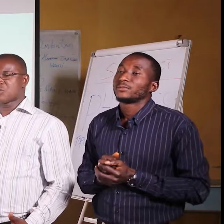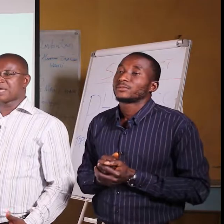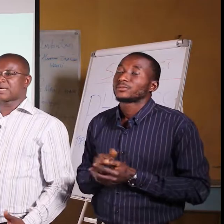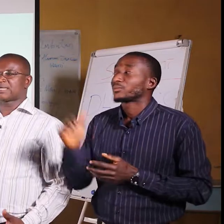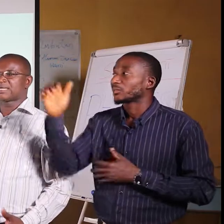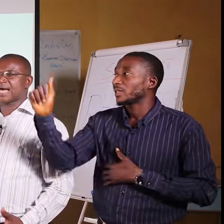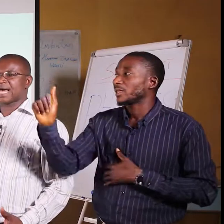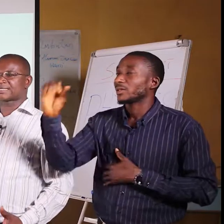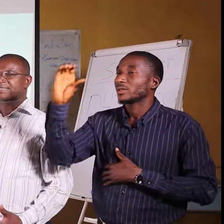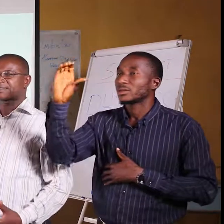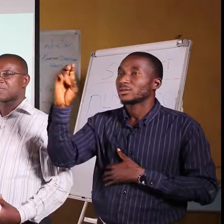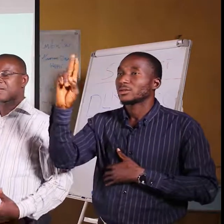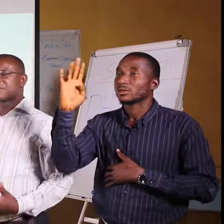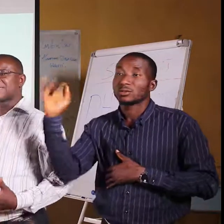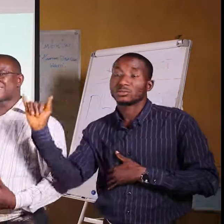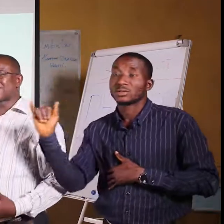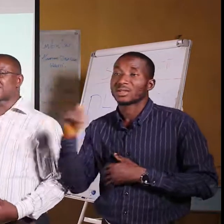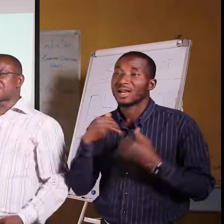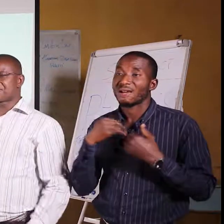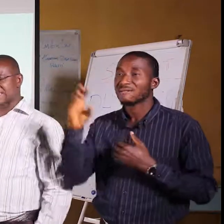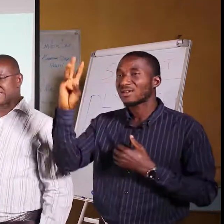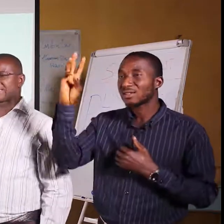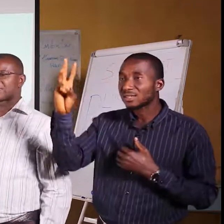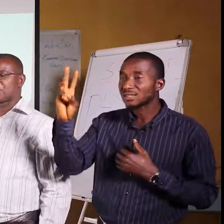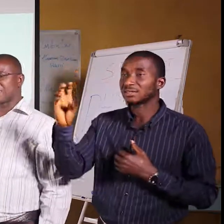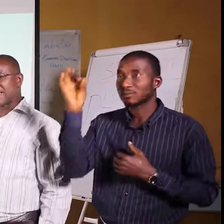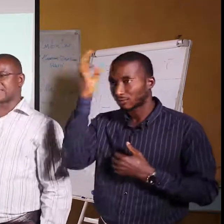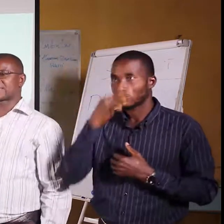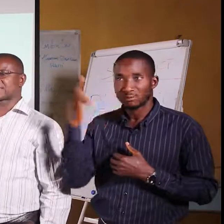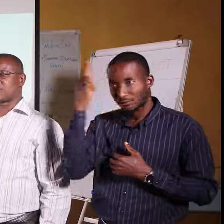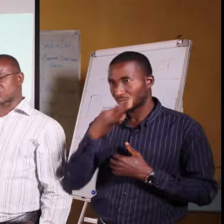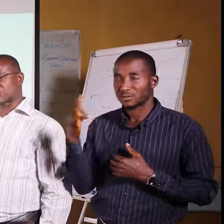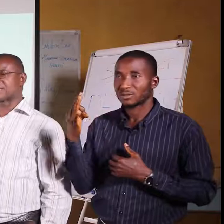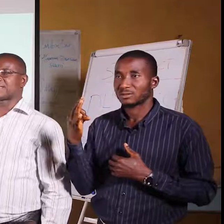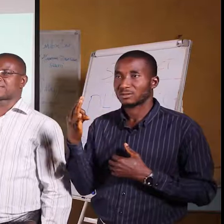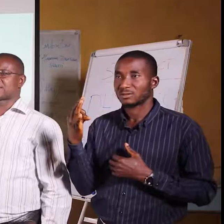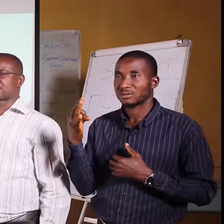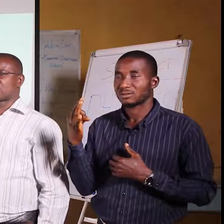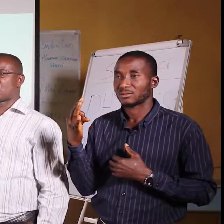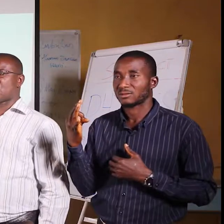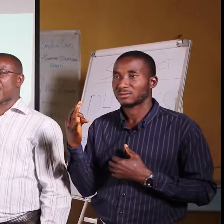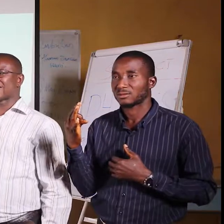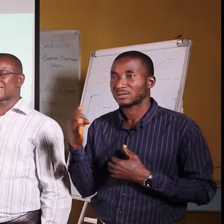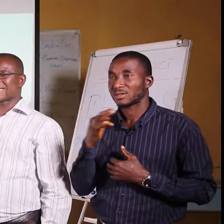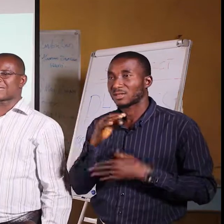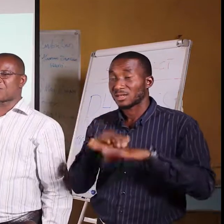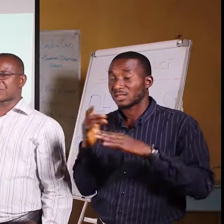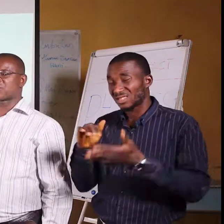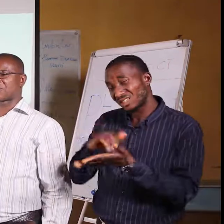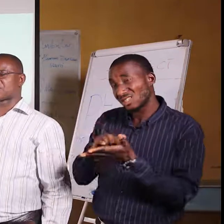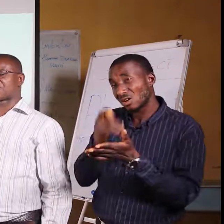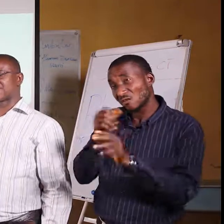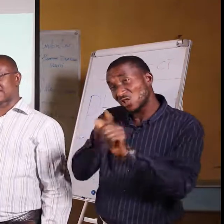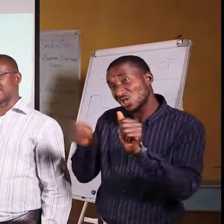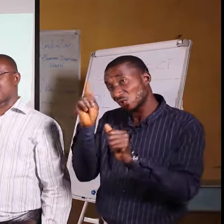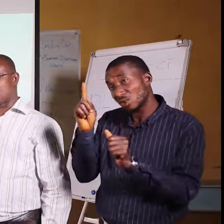a cubic has 6 faces, planes, or surfaces. At the center of each